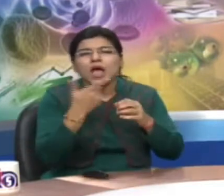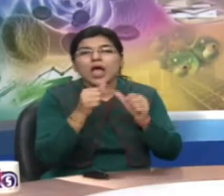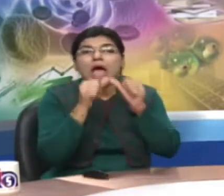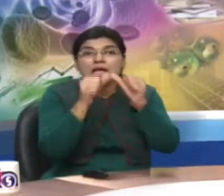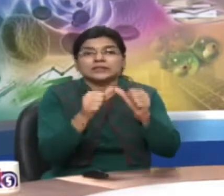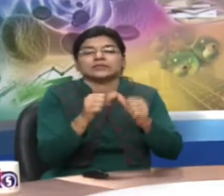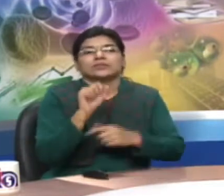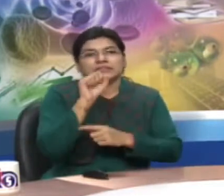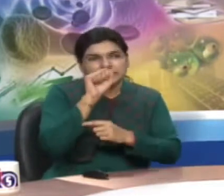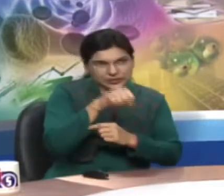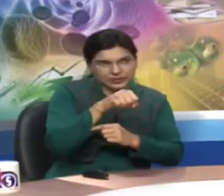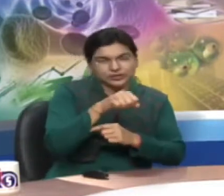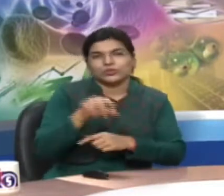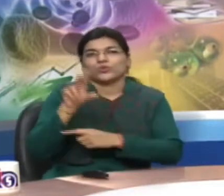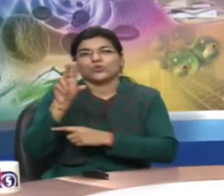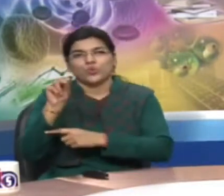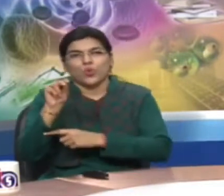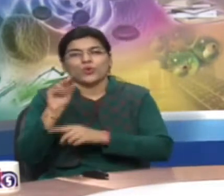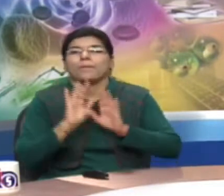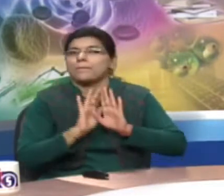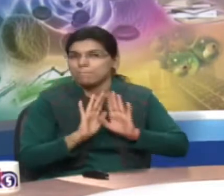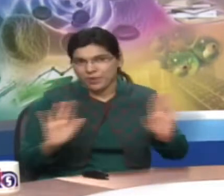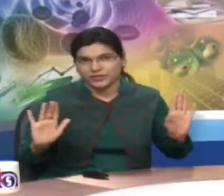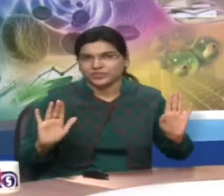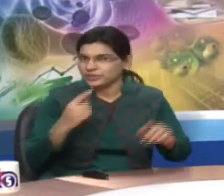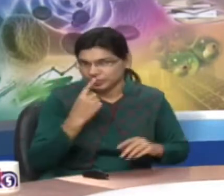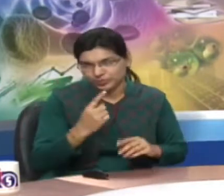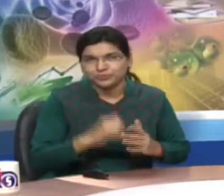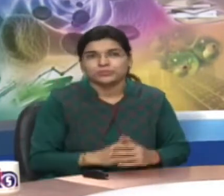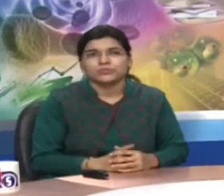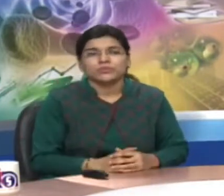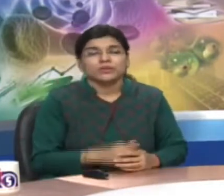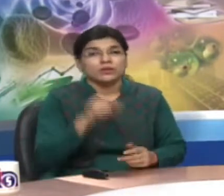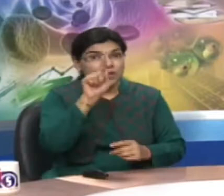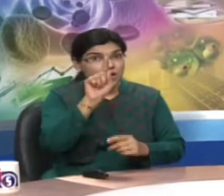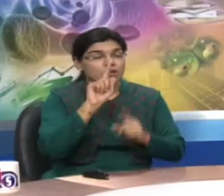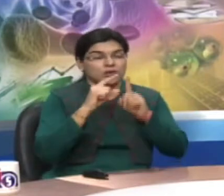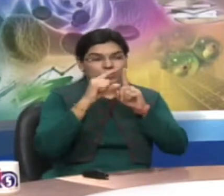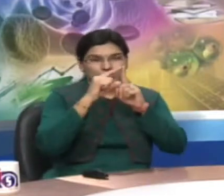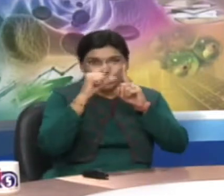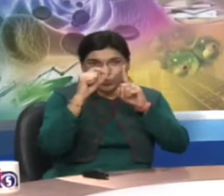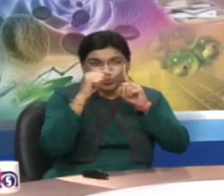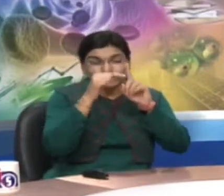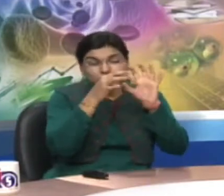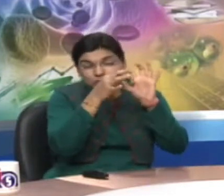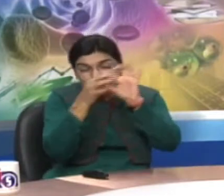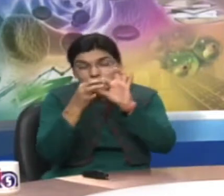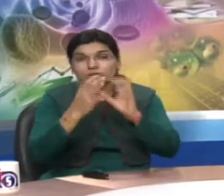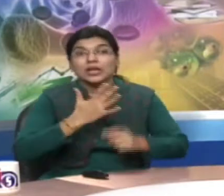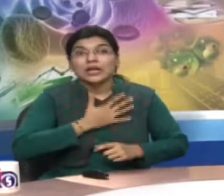Do and does are used when we want to ask yes or no questions.